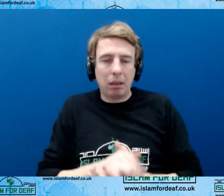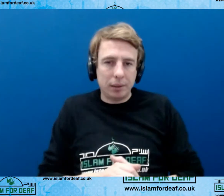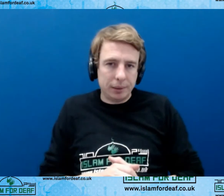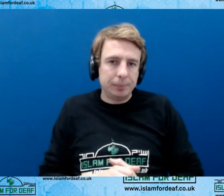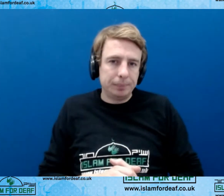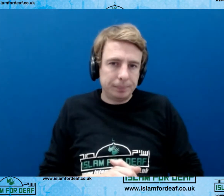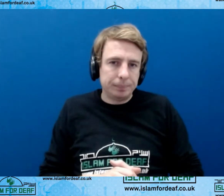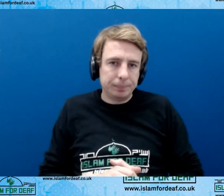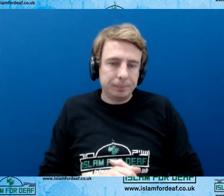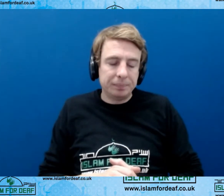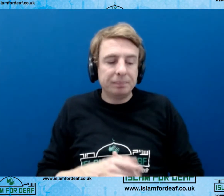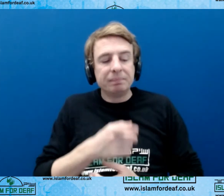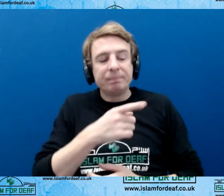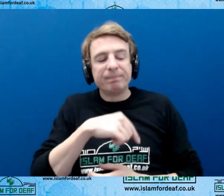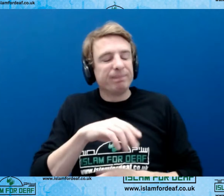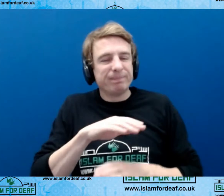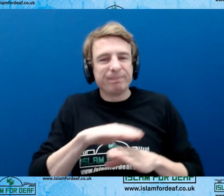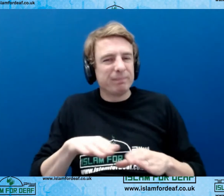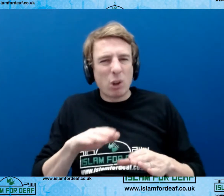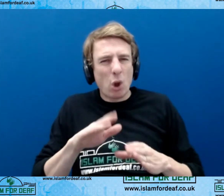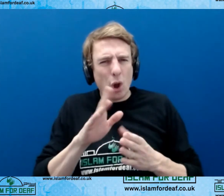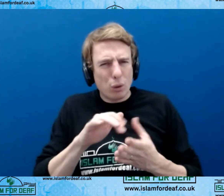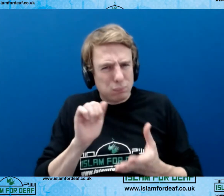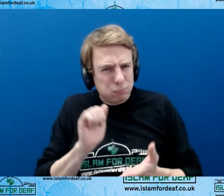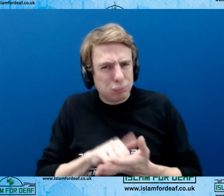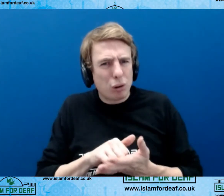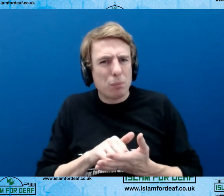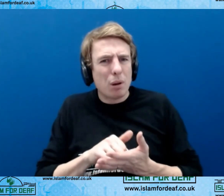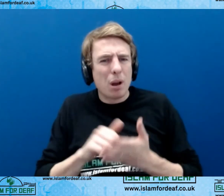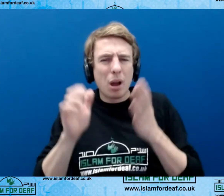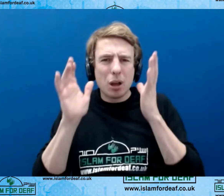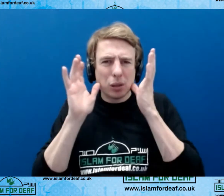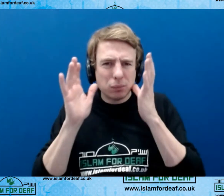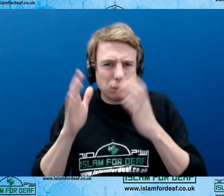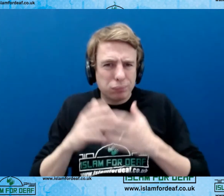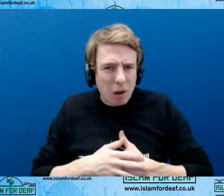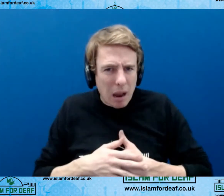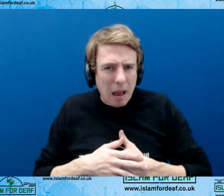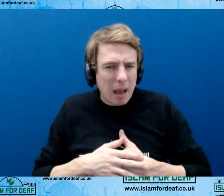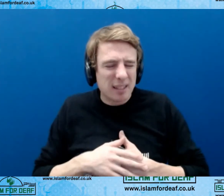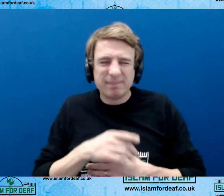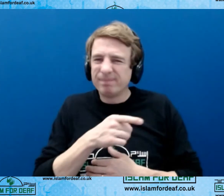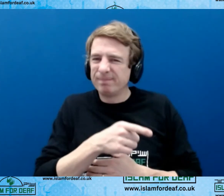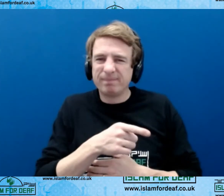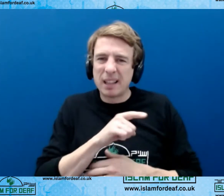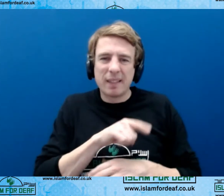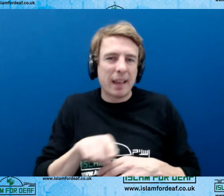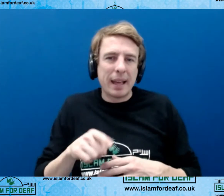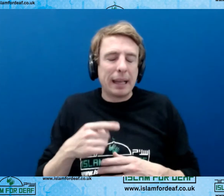not establish it properly. They do not perform the acts of it properly, but they rush through it.